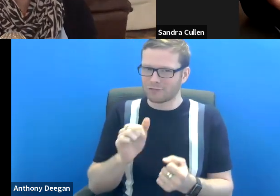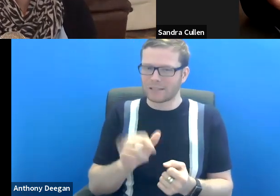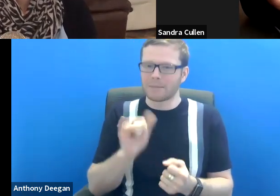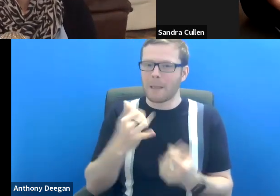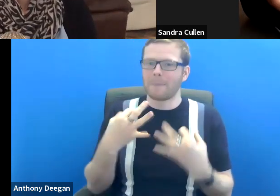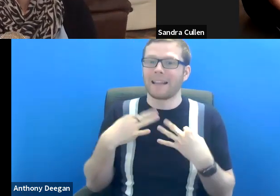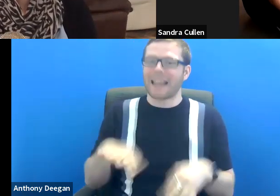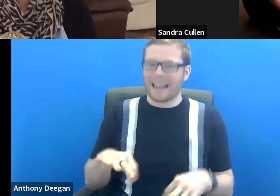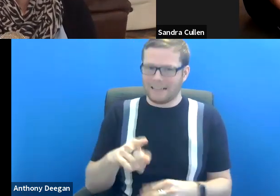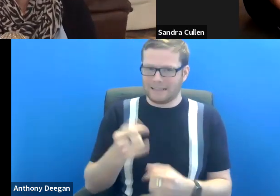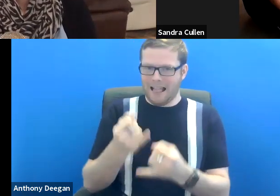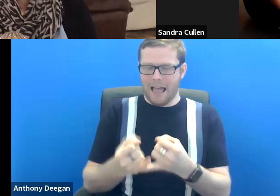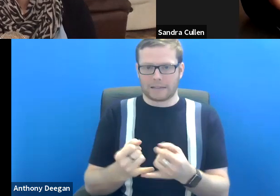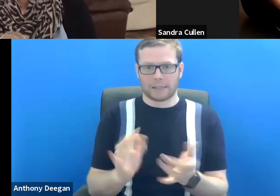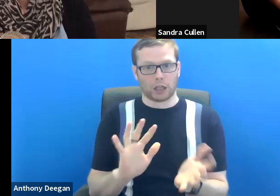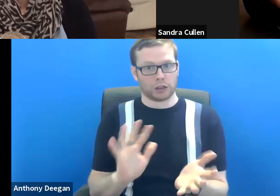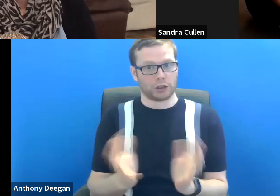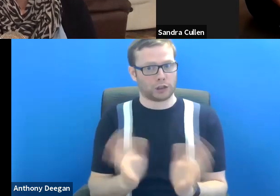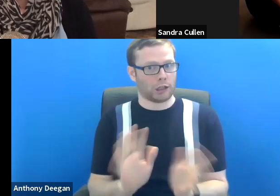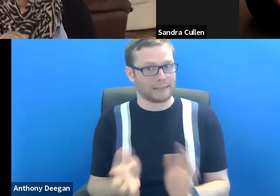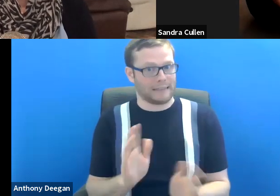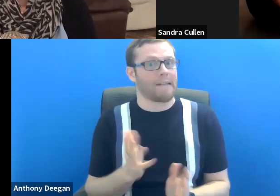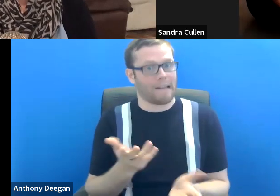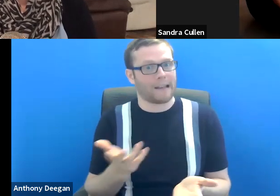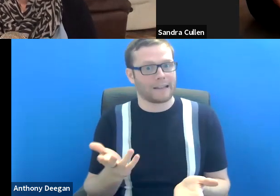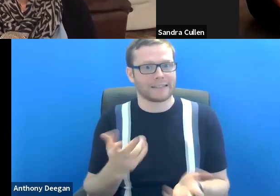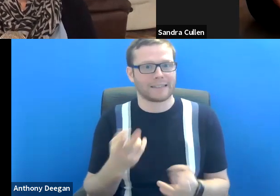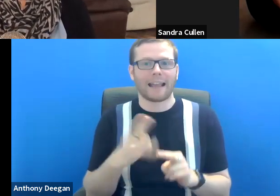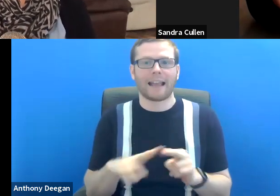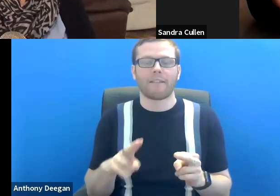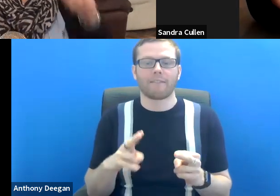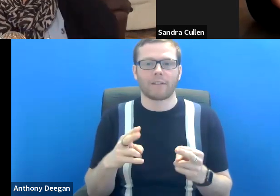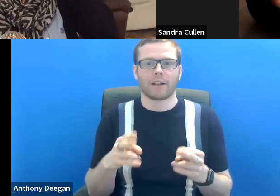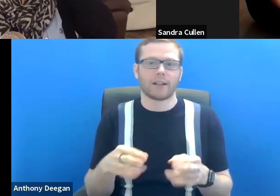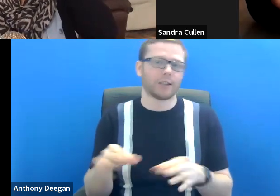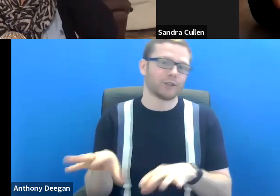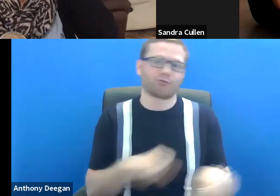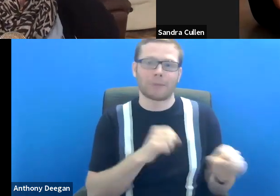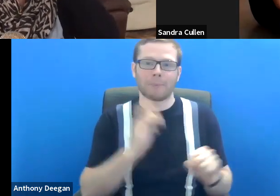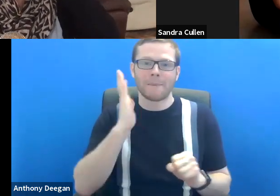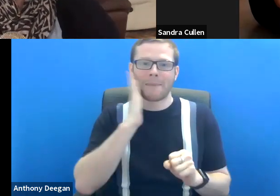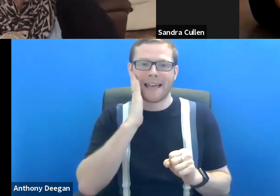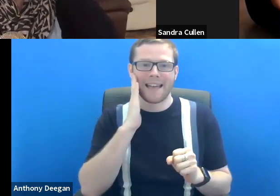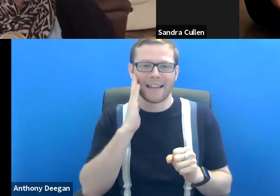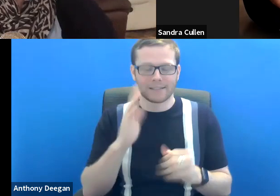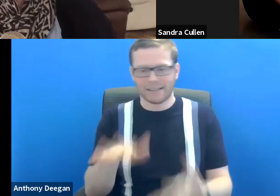one last, Sandra, just in case, you know. If you've stripped your bed linen. Although some